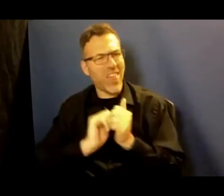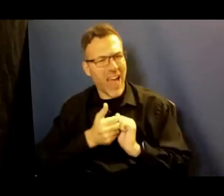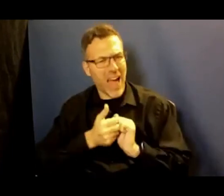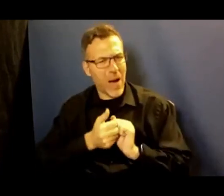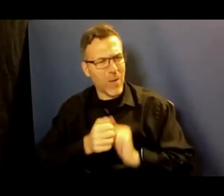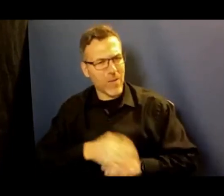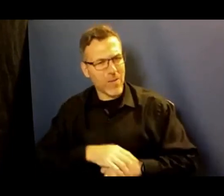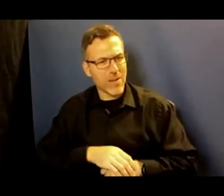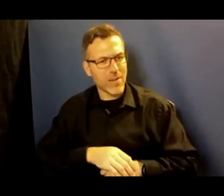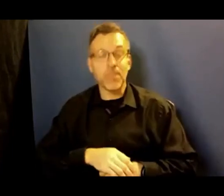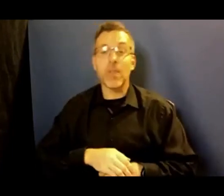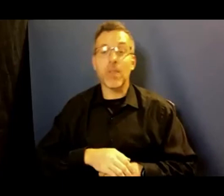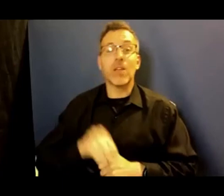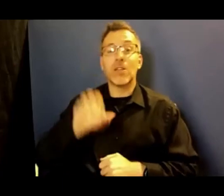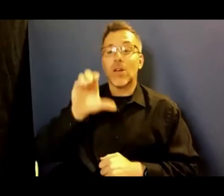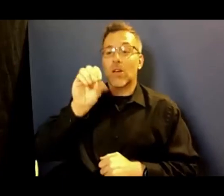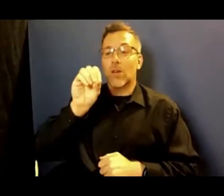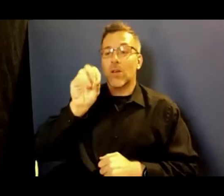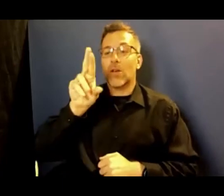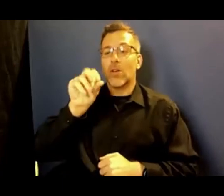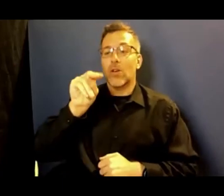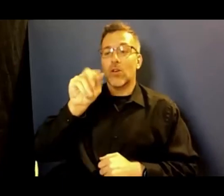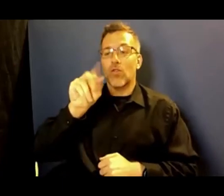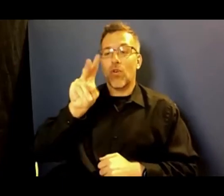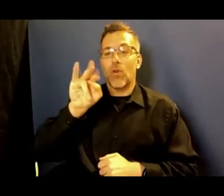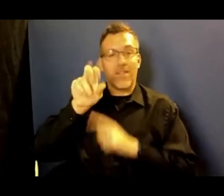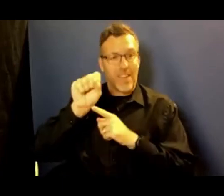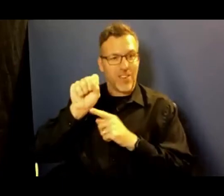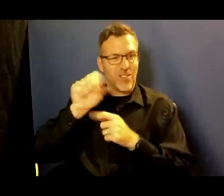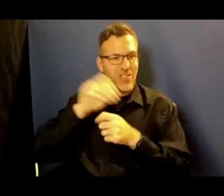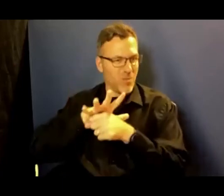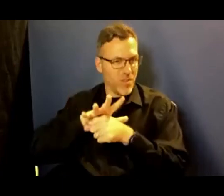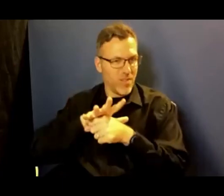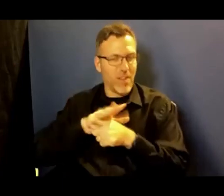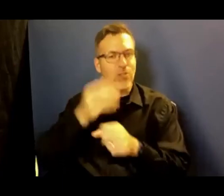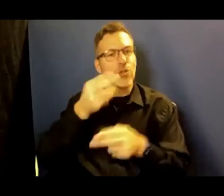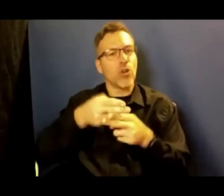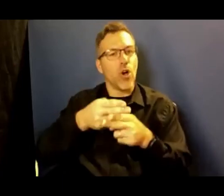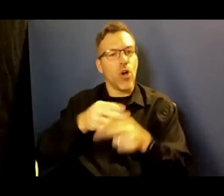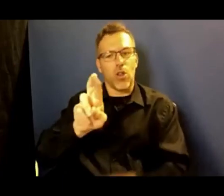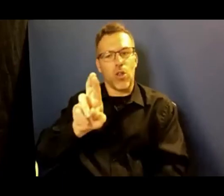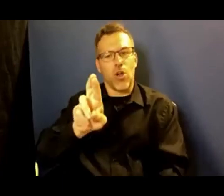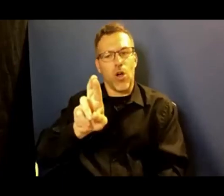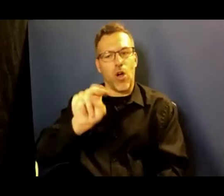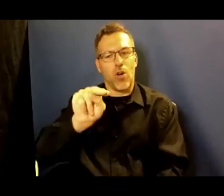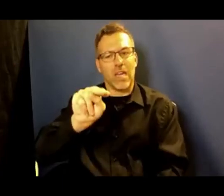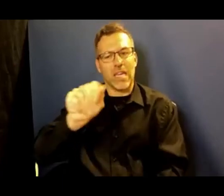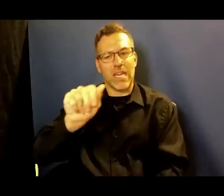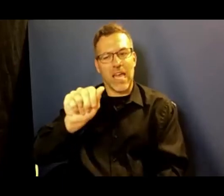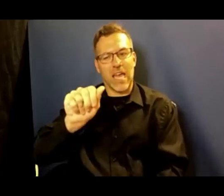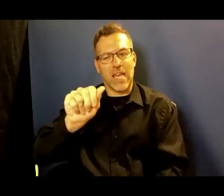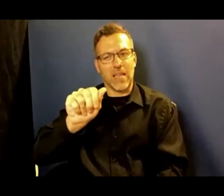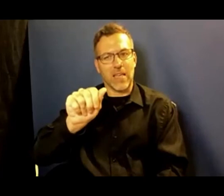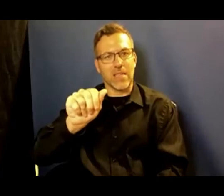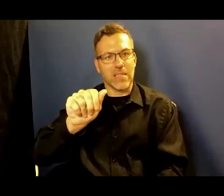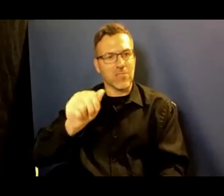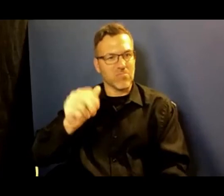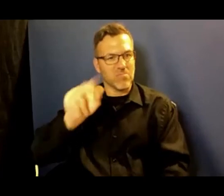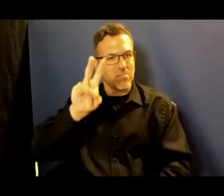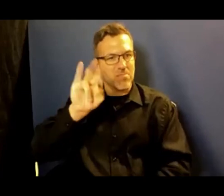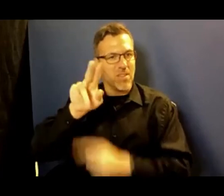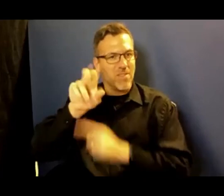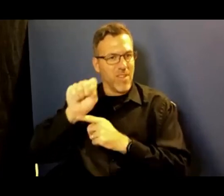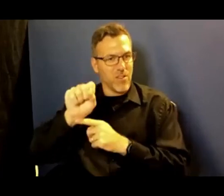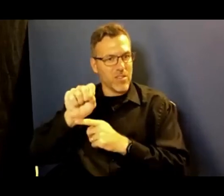So the coronavirus is what we call an RNA vaccine. And RNA vaccines are known to create mistakes in